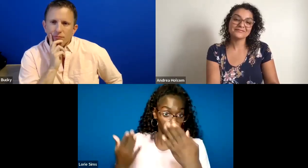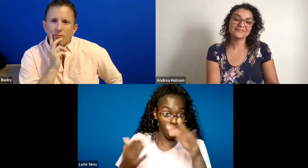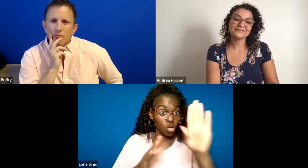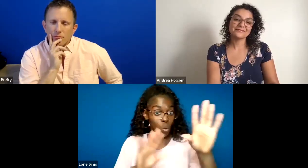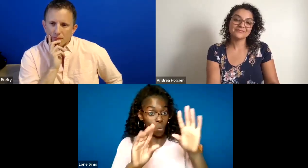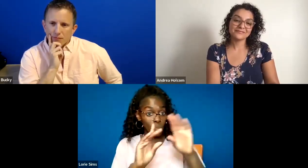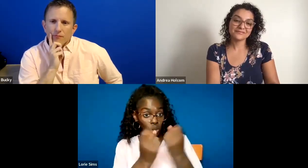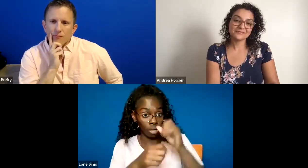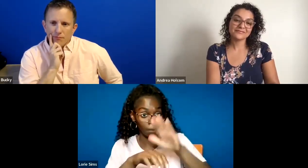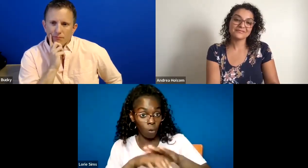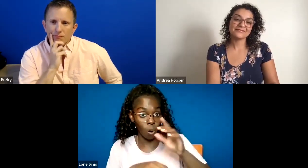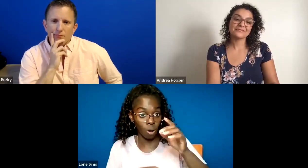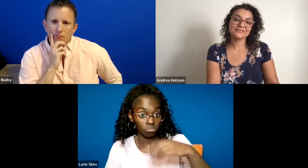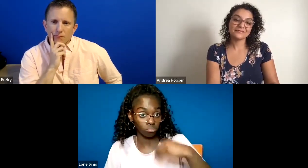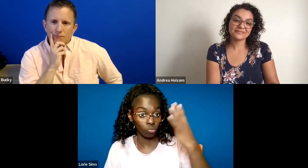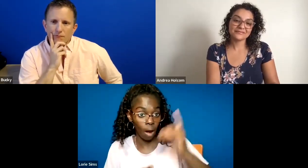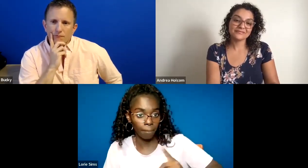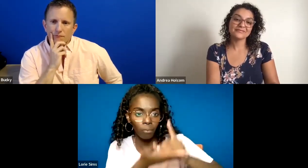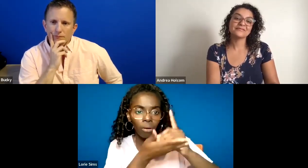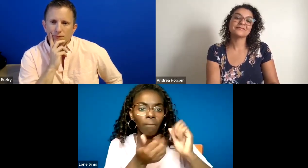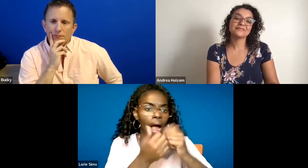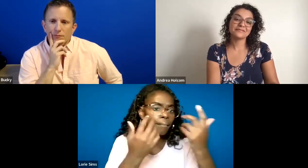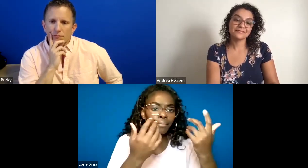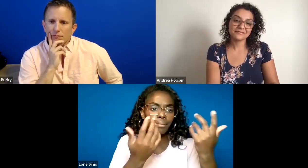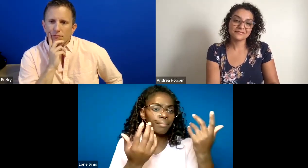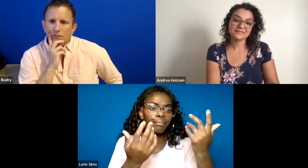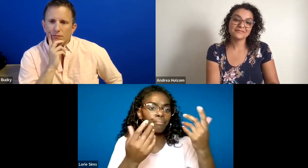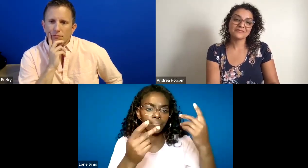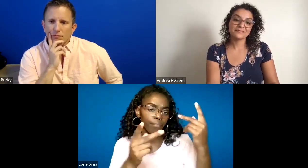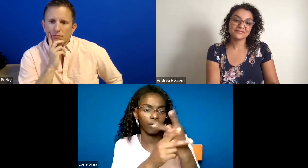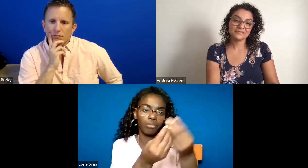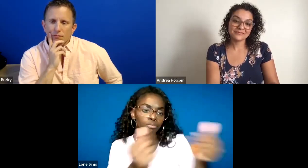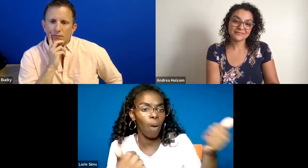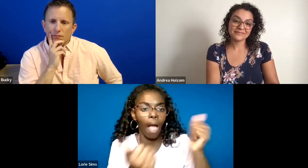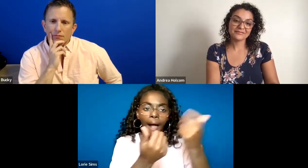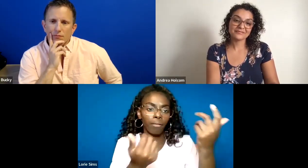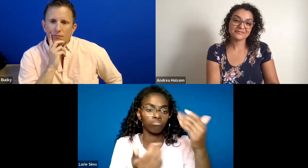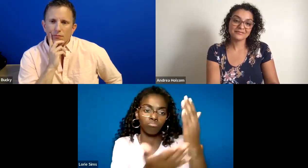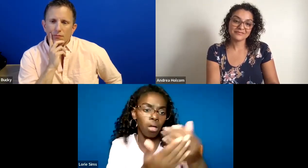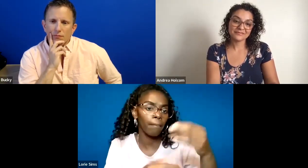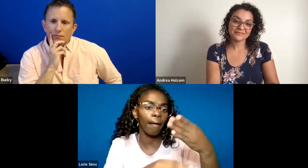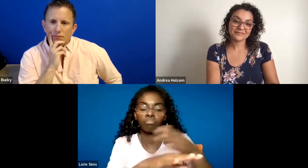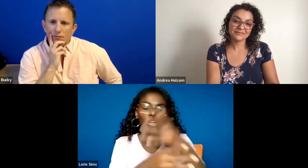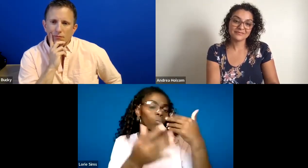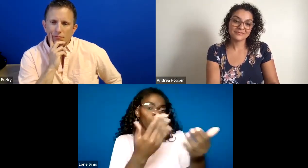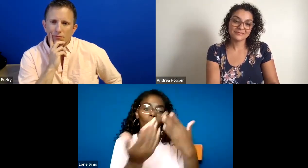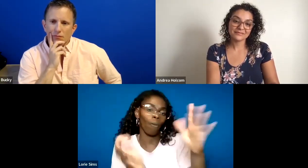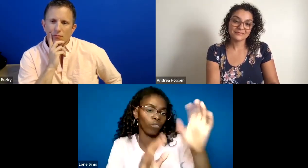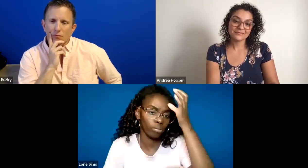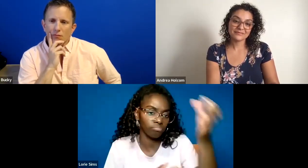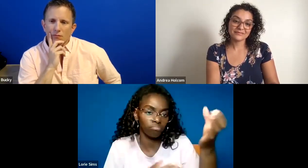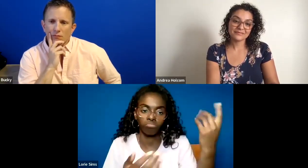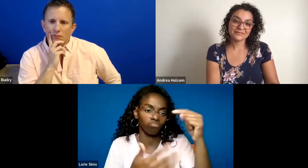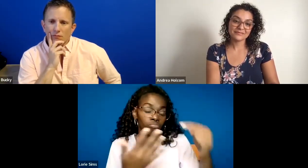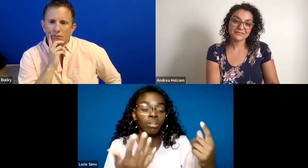example. If they are providing a workshop and regarding white privilege, white supremacy, the dissolution of it,